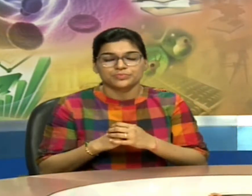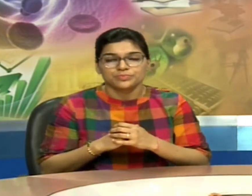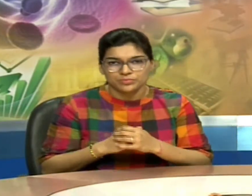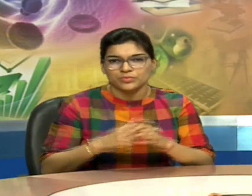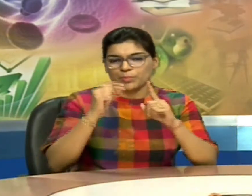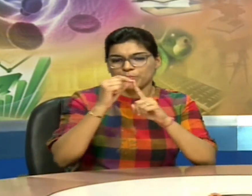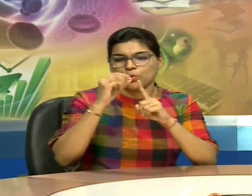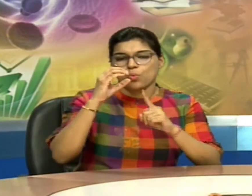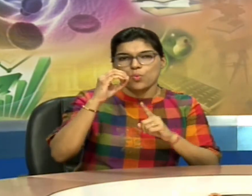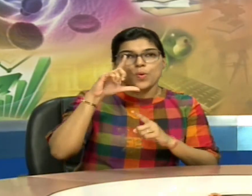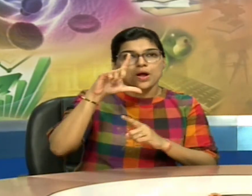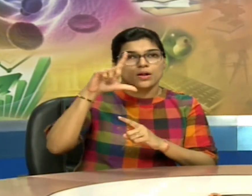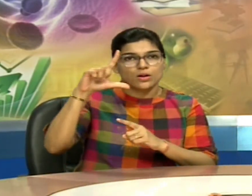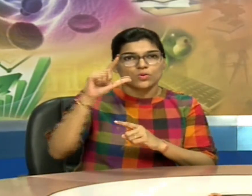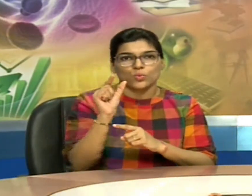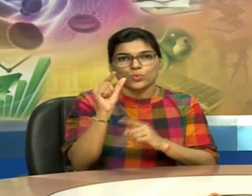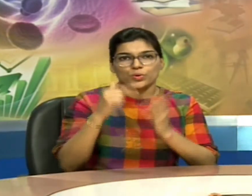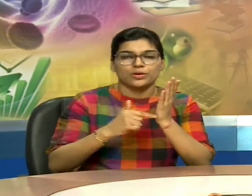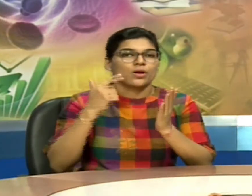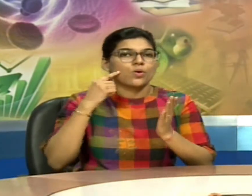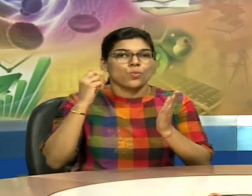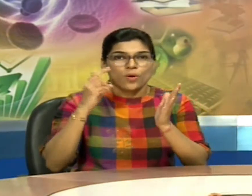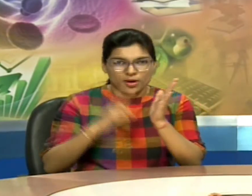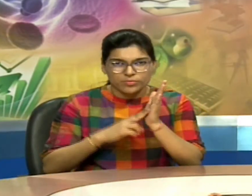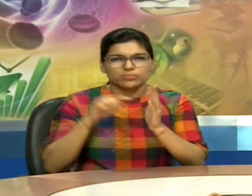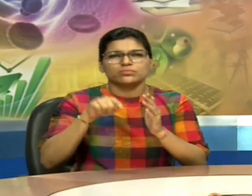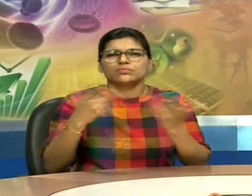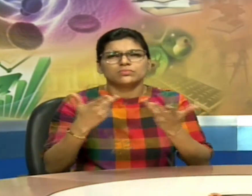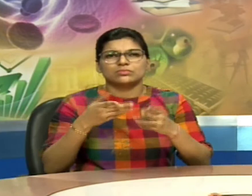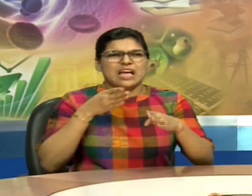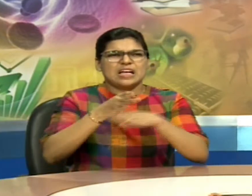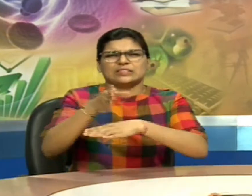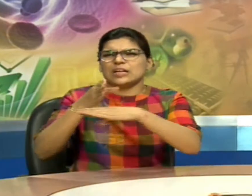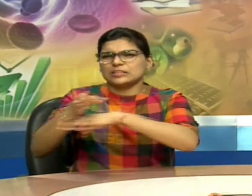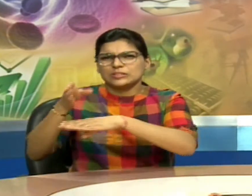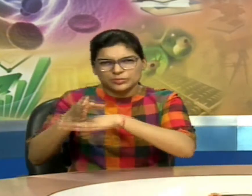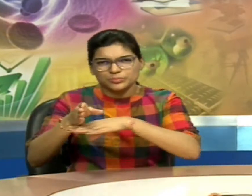Now, these are some important points. The first one is pollution.